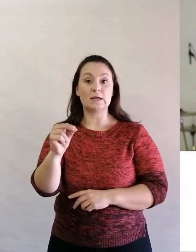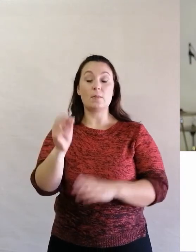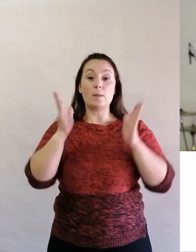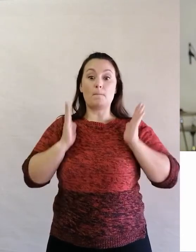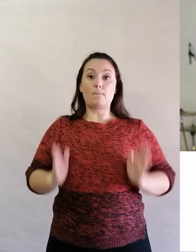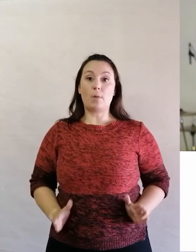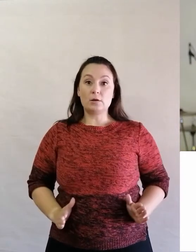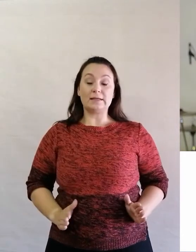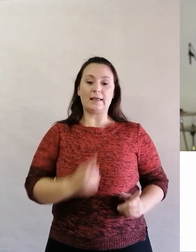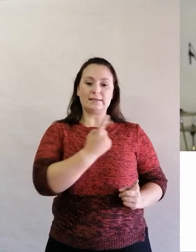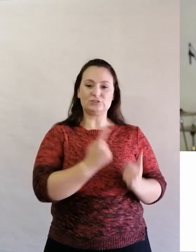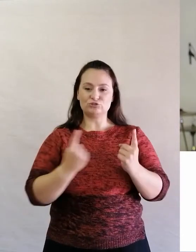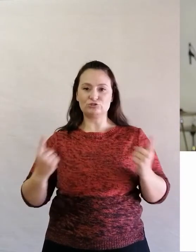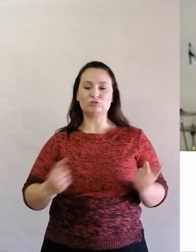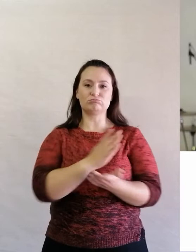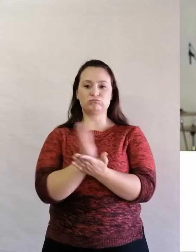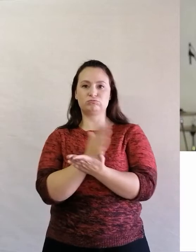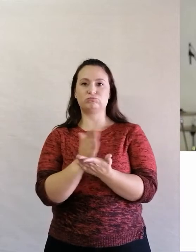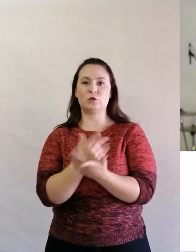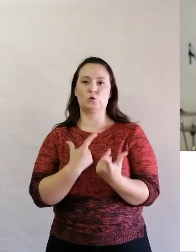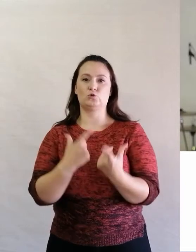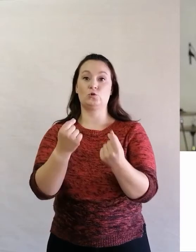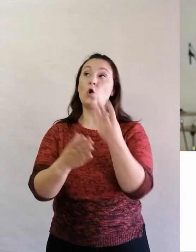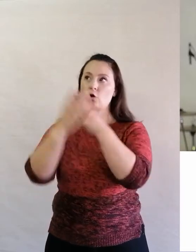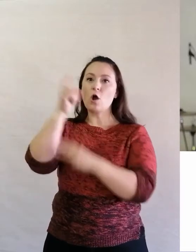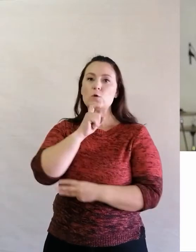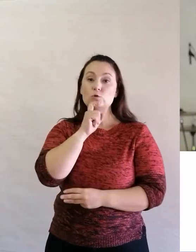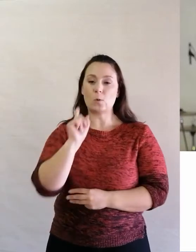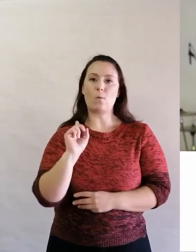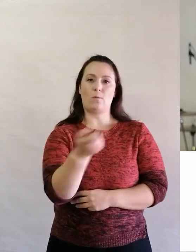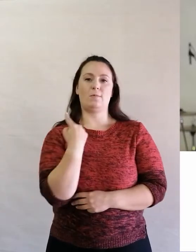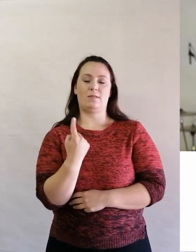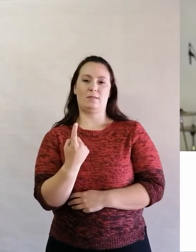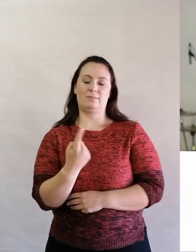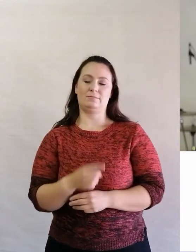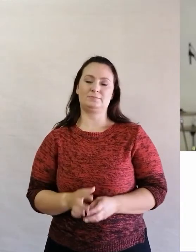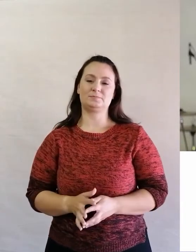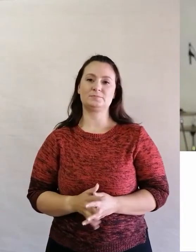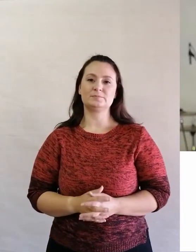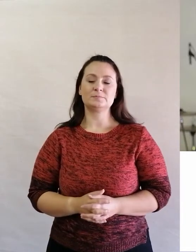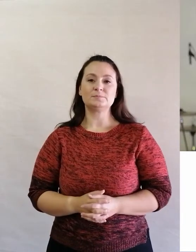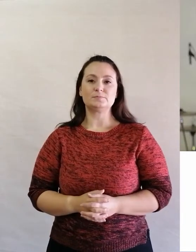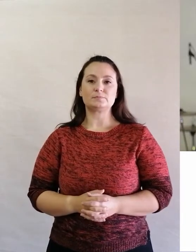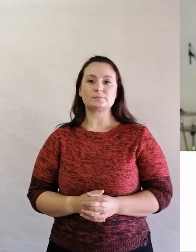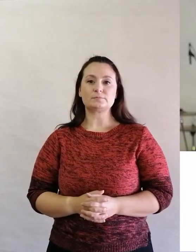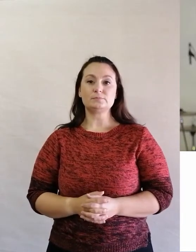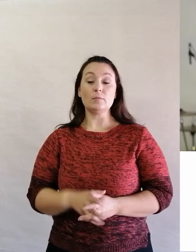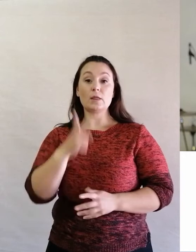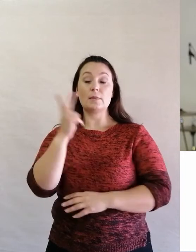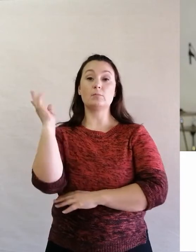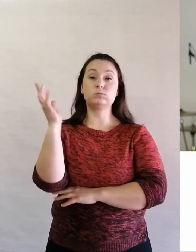body is important. And so God wants to use you in an amazing way. We also see that preaching the gospel